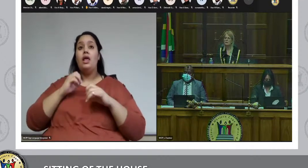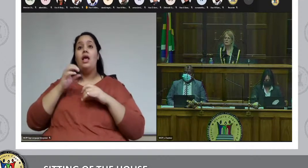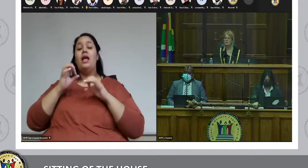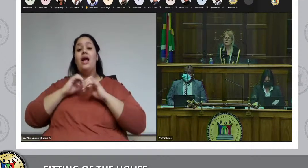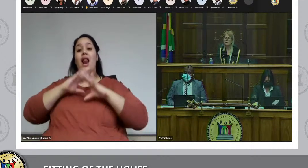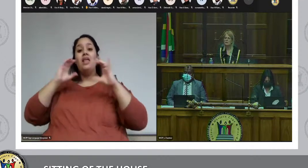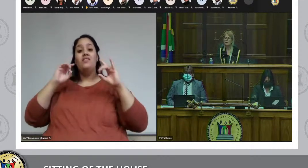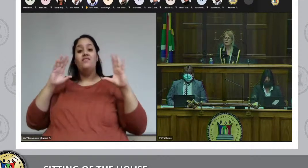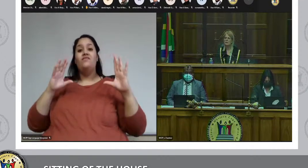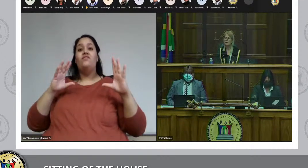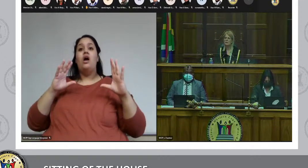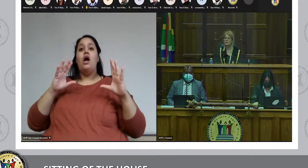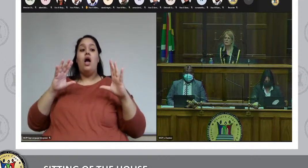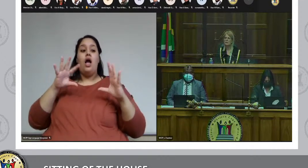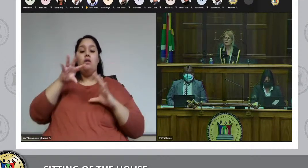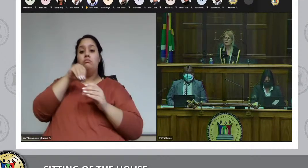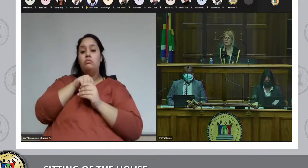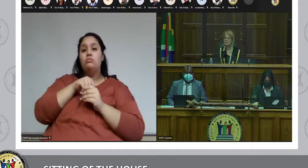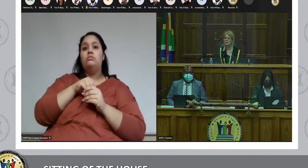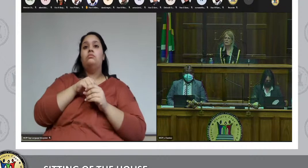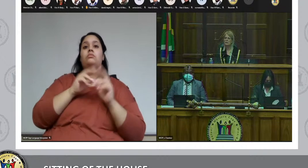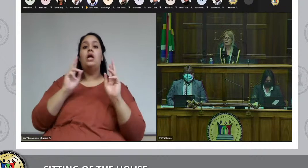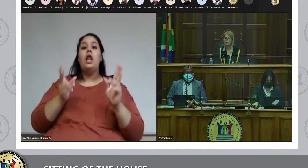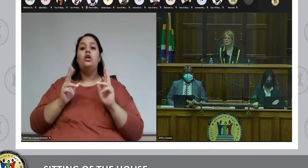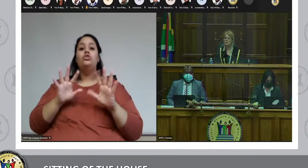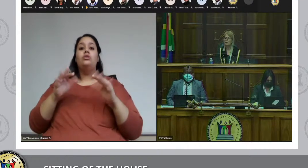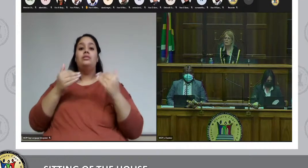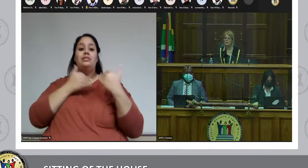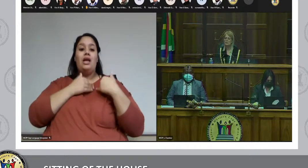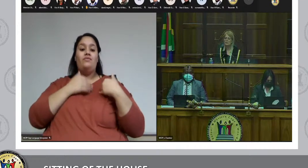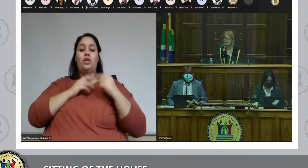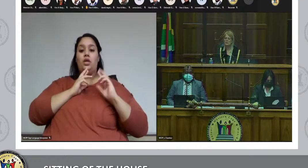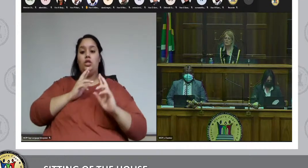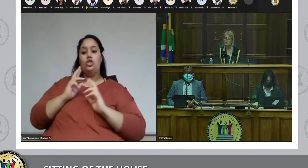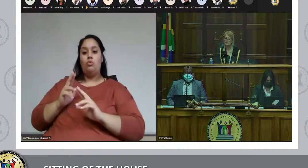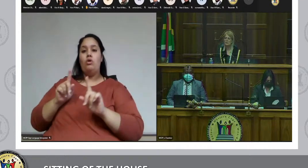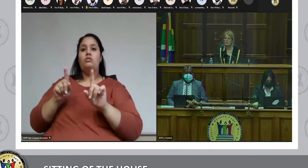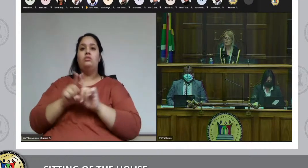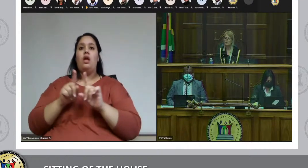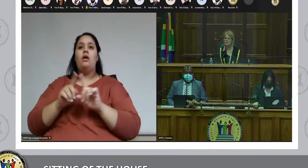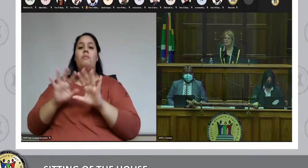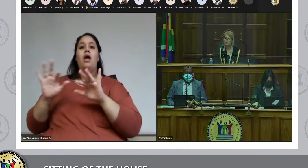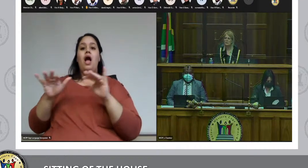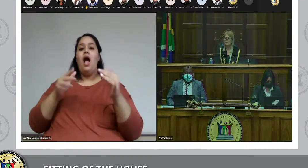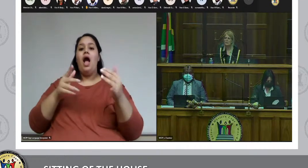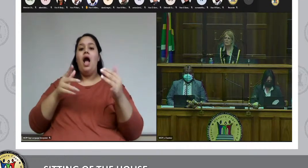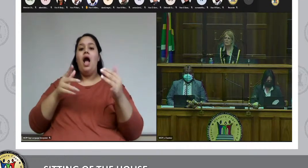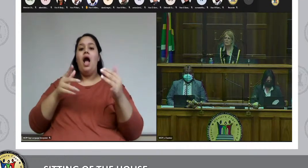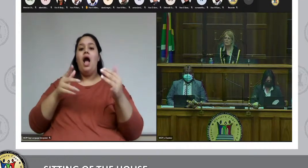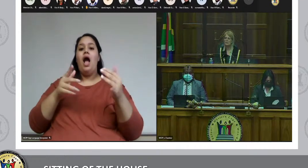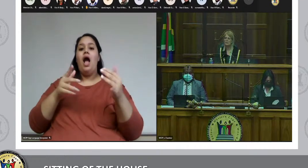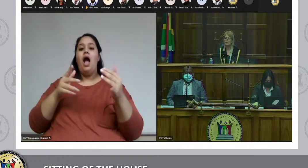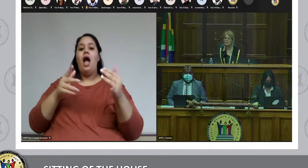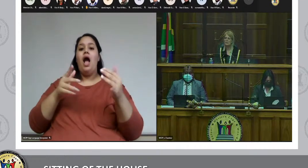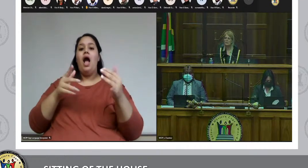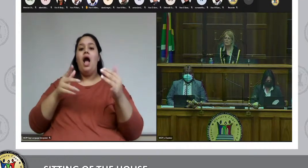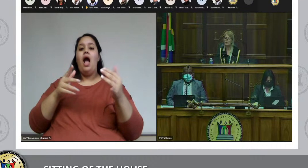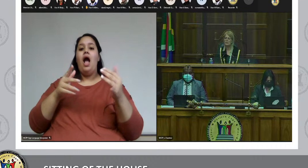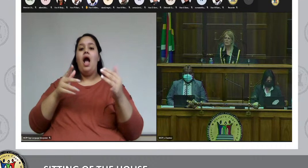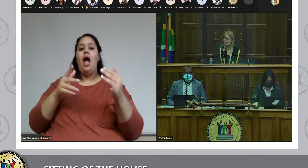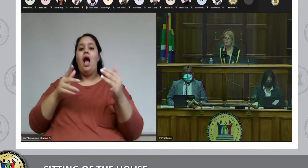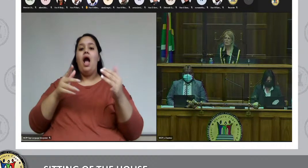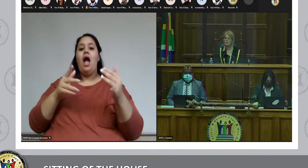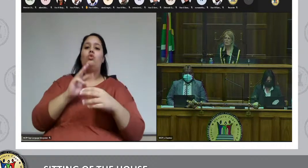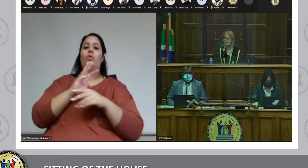the all-encompassing nature of safety responses and how it is implemented in relation to the Western Cape